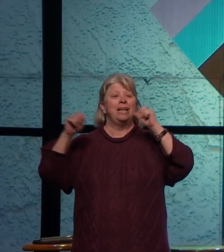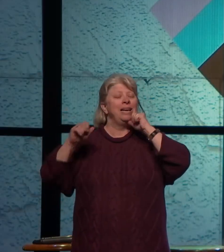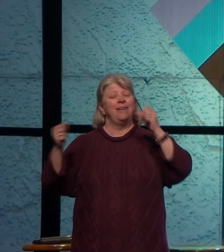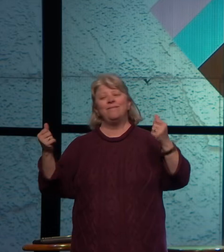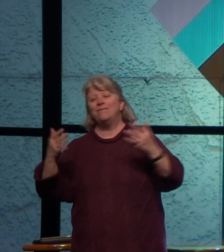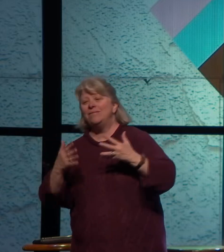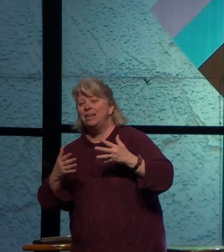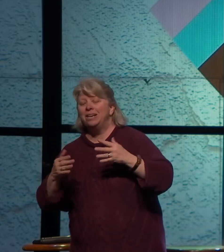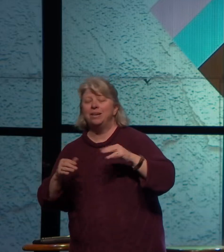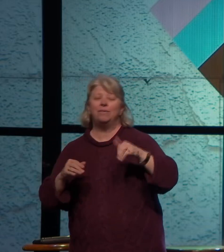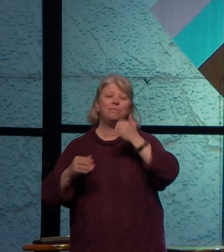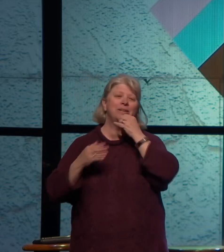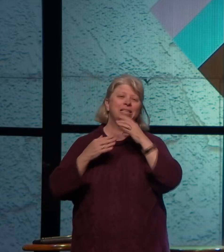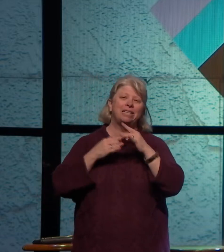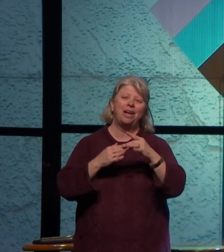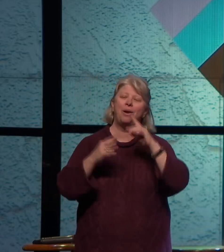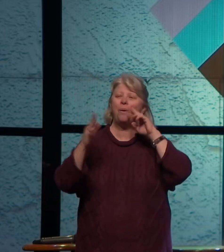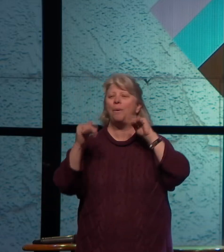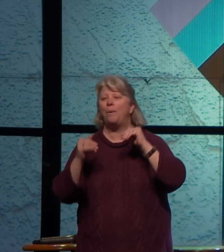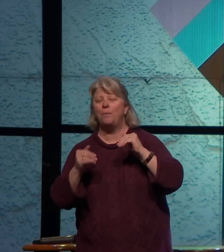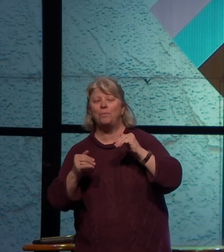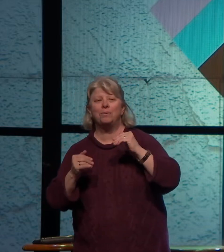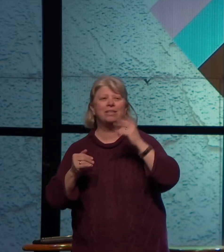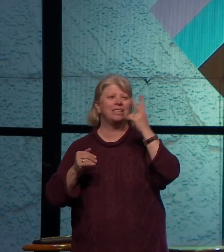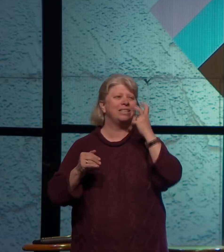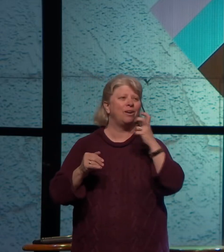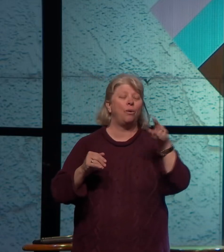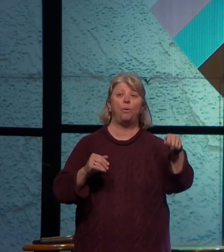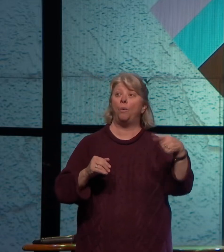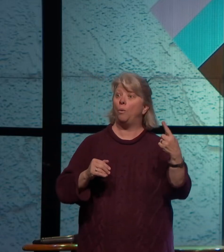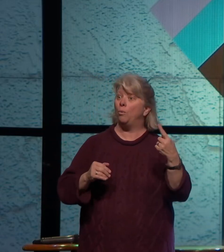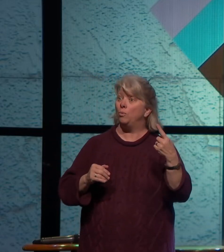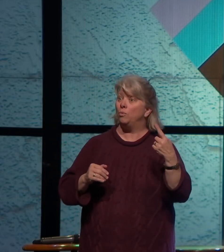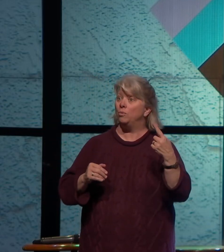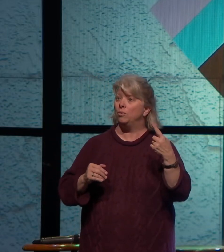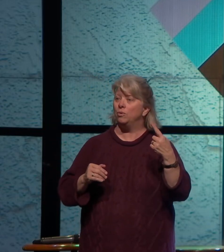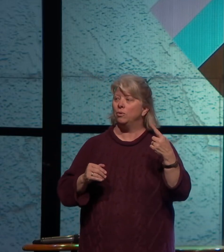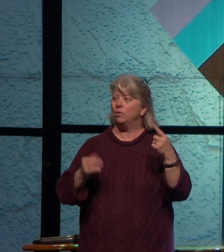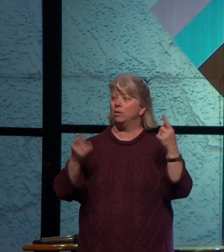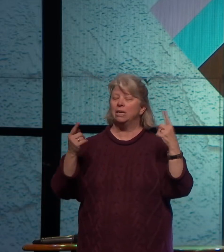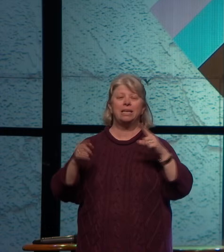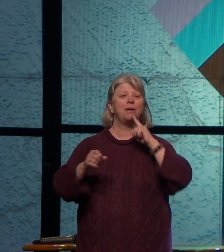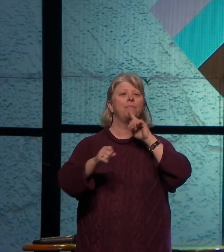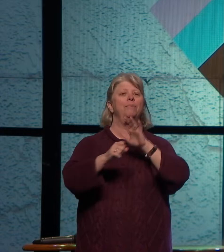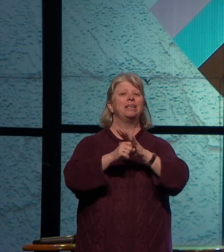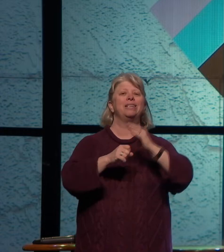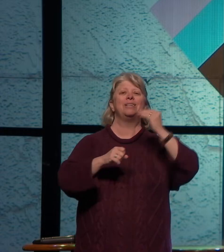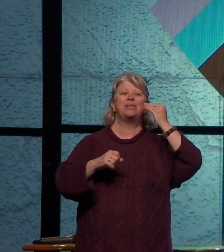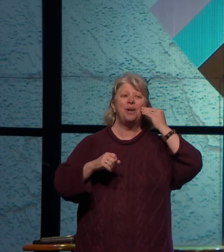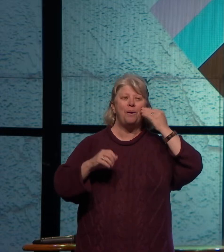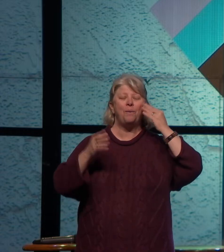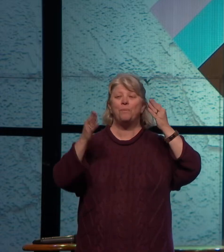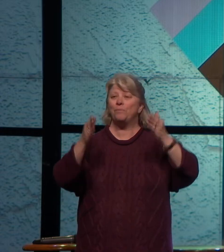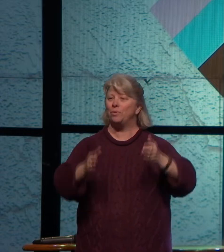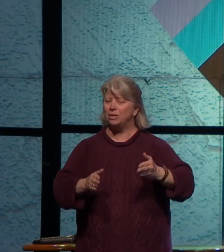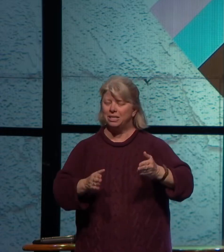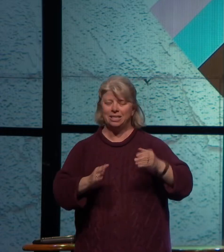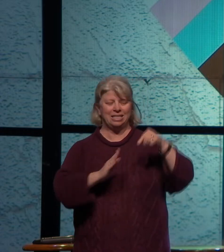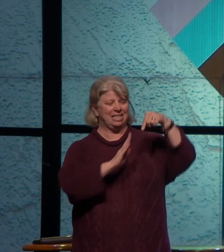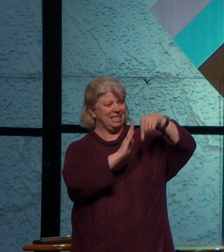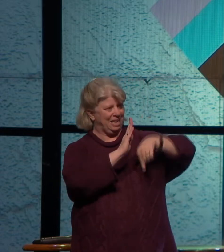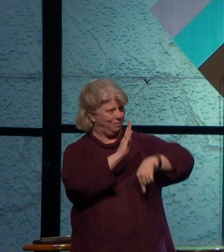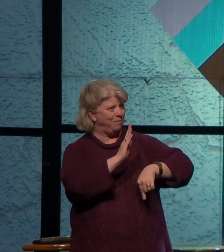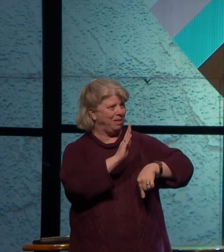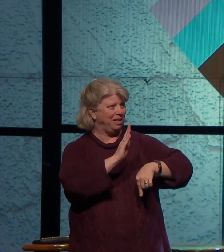fear and misguided hopes and doubts, only when it is committed to knowing a person